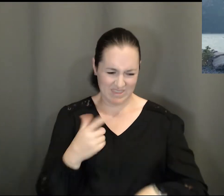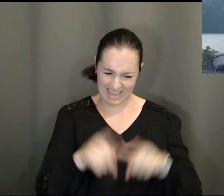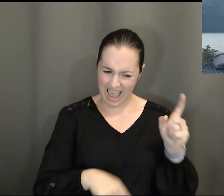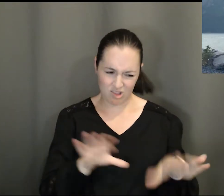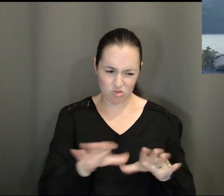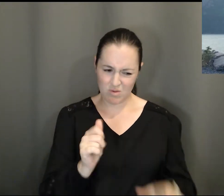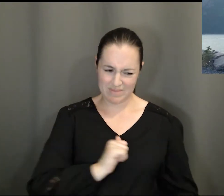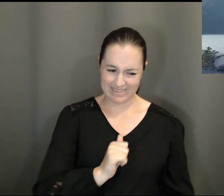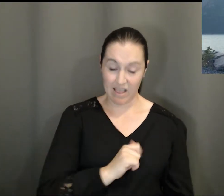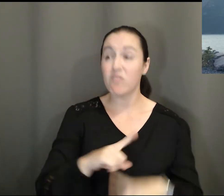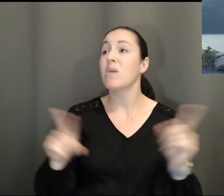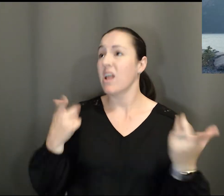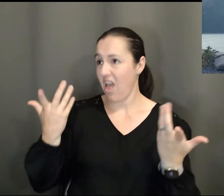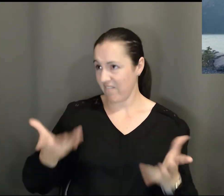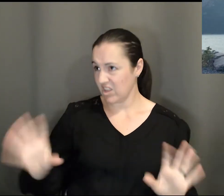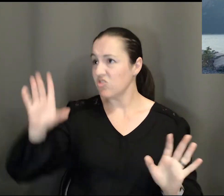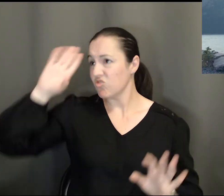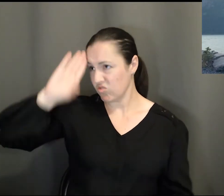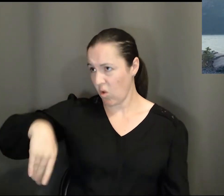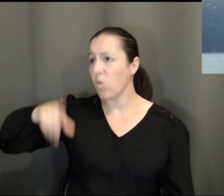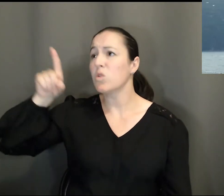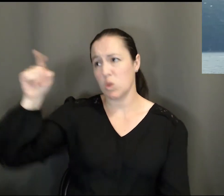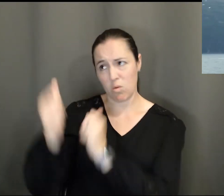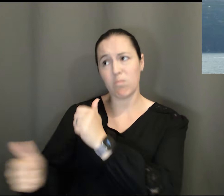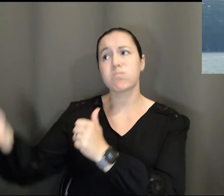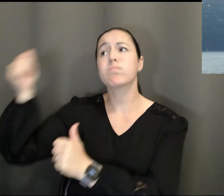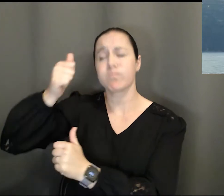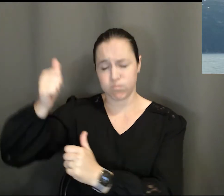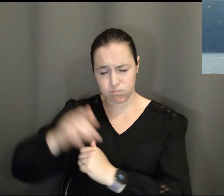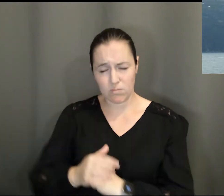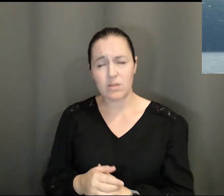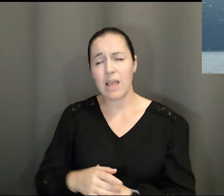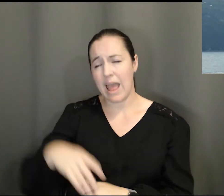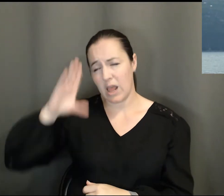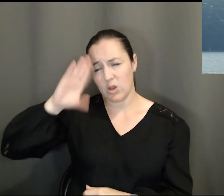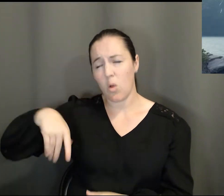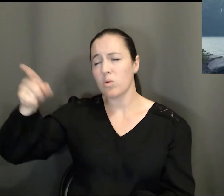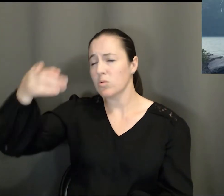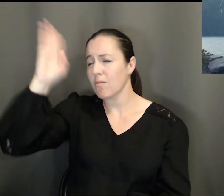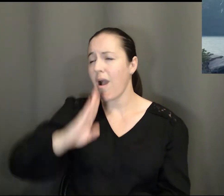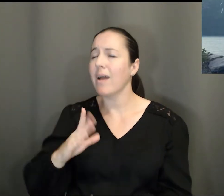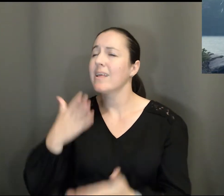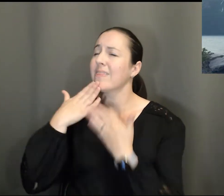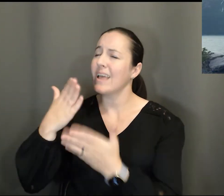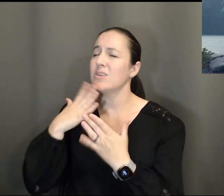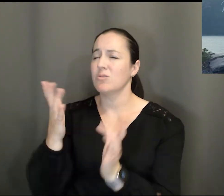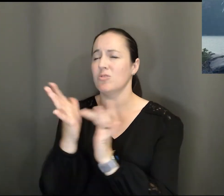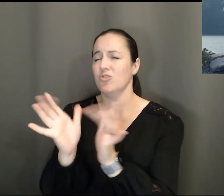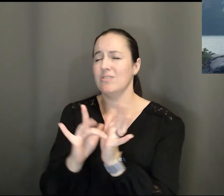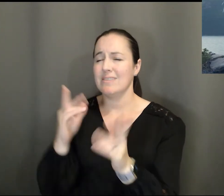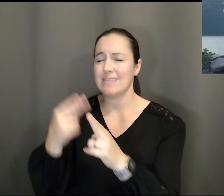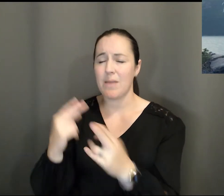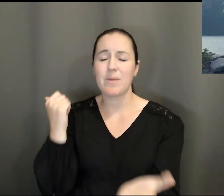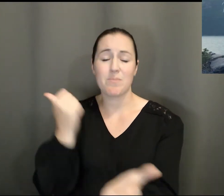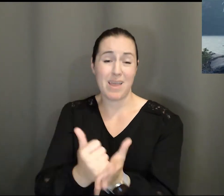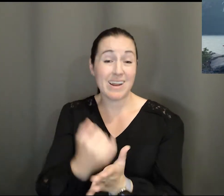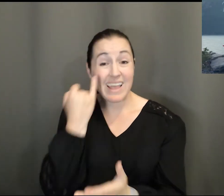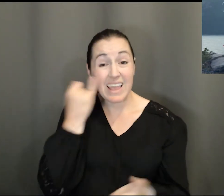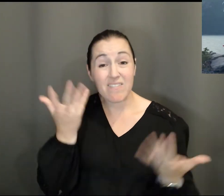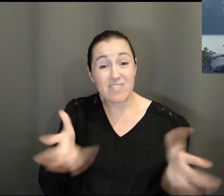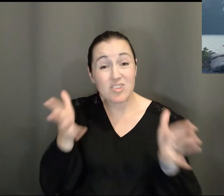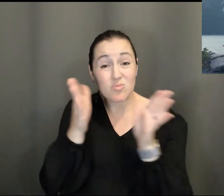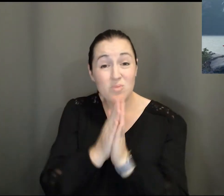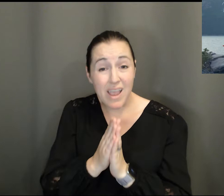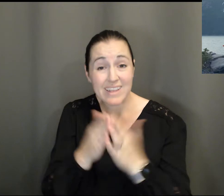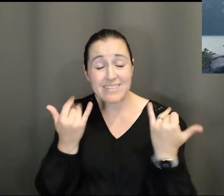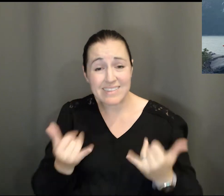but we know that you are, and we know that you're good. We thank you for this all in Jesus' name. Amen. If you prayed that prayer with us today, we would love to